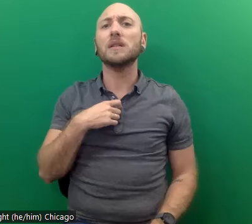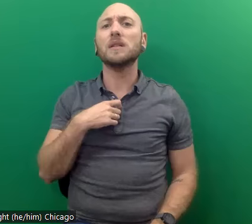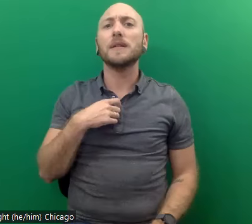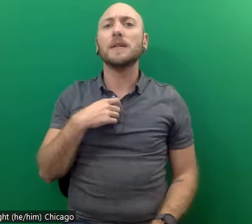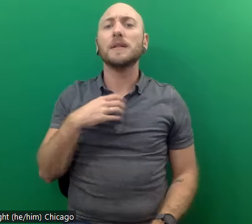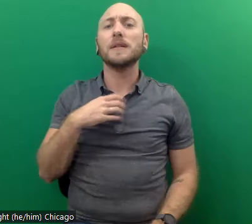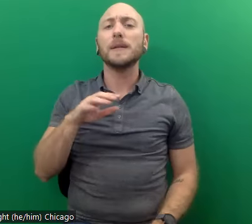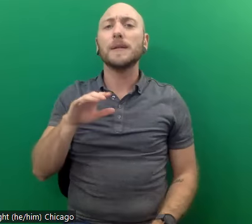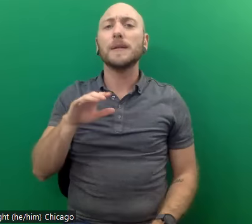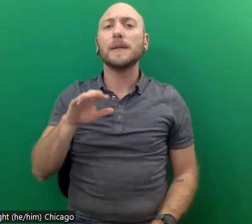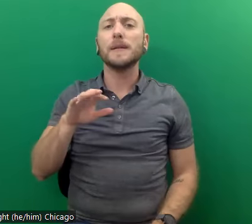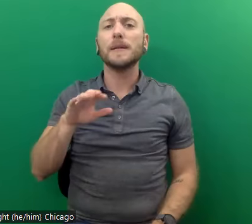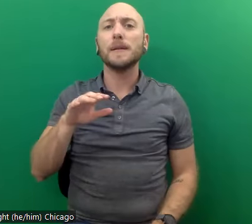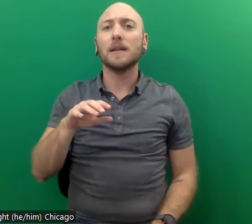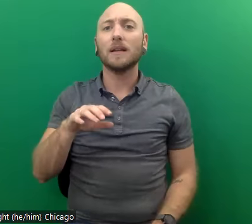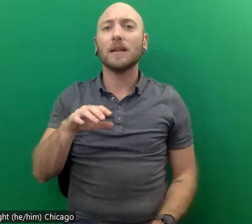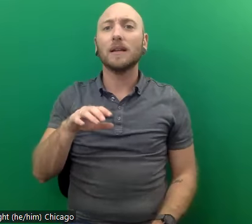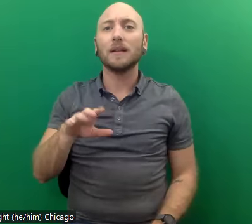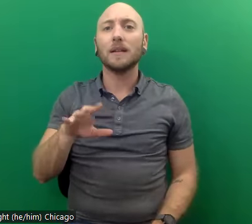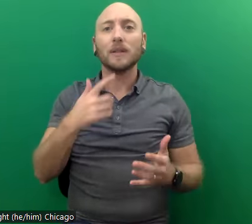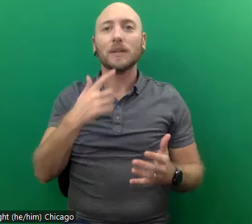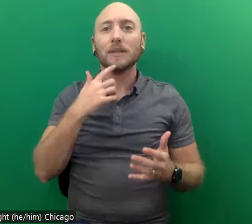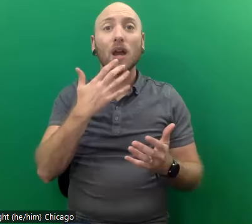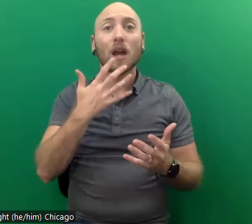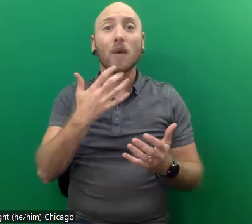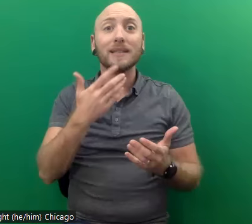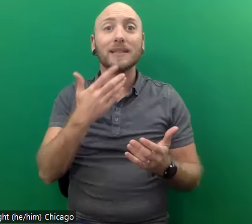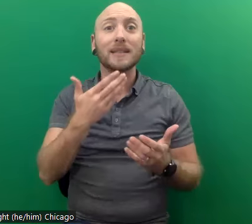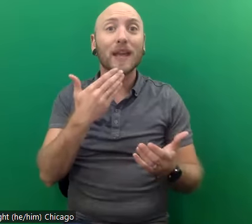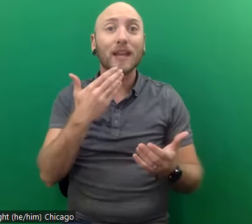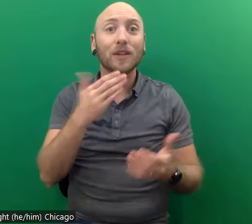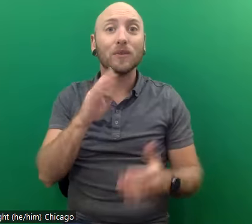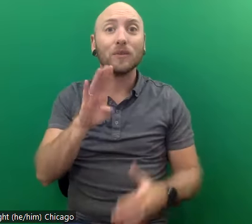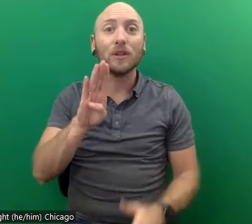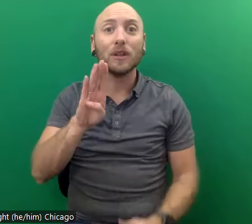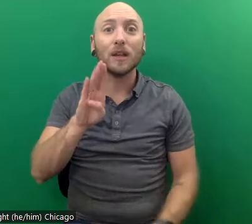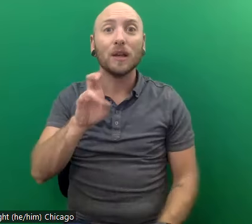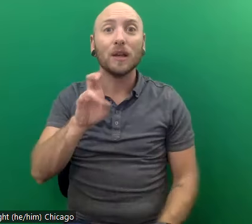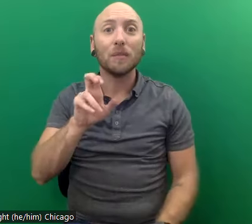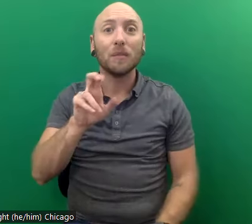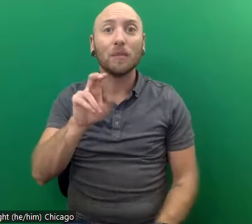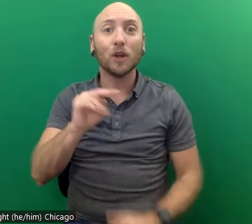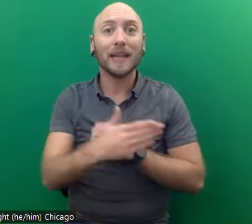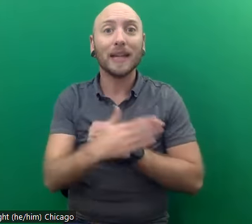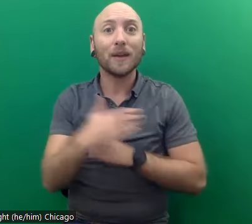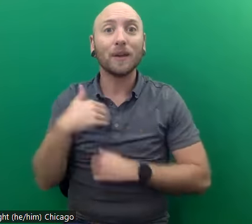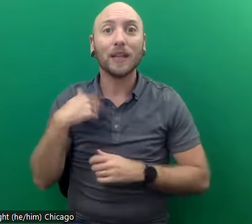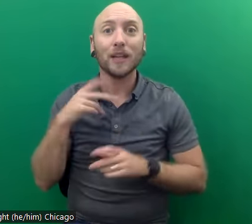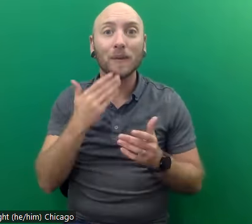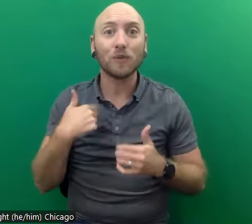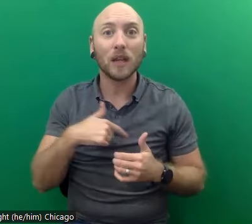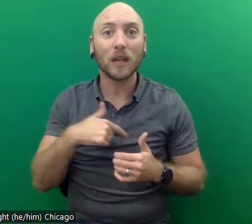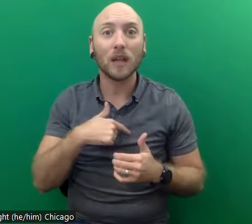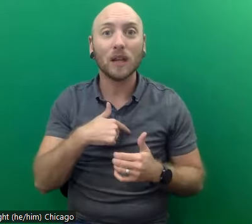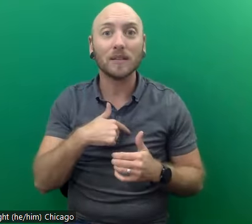the Bergen County young people for coming and sharing their experience, strength, and hope. And after 6.5 years of not